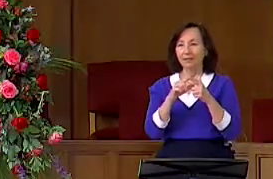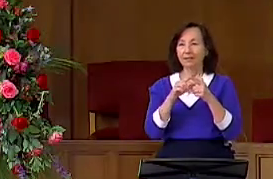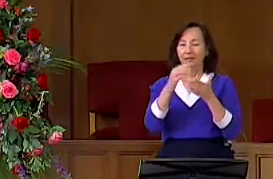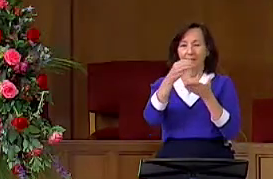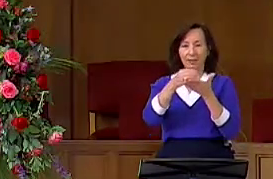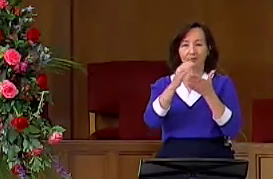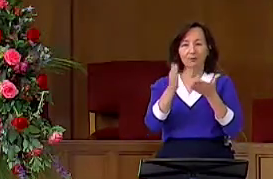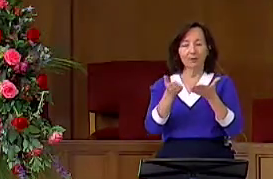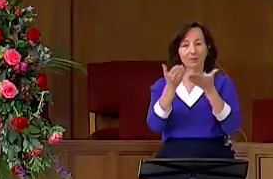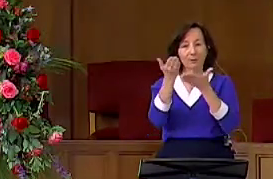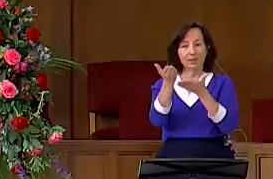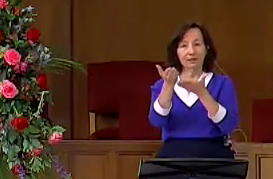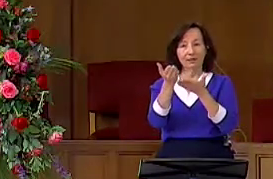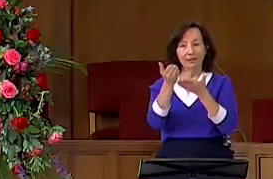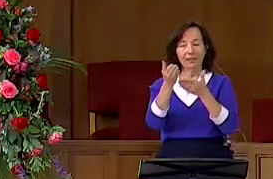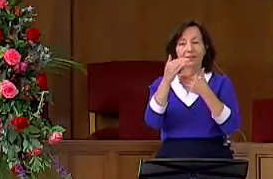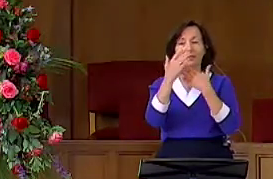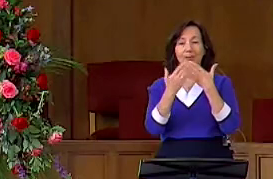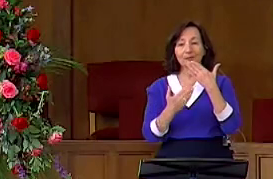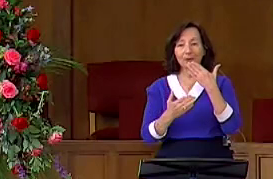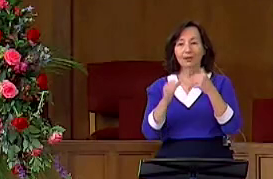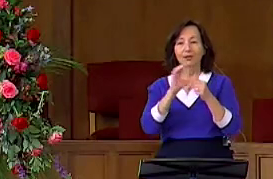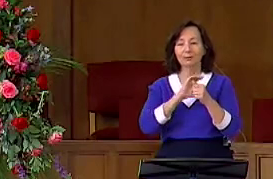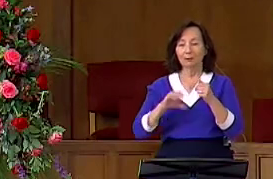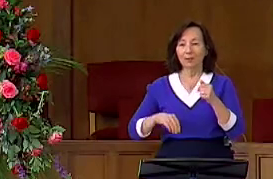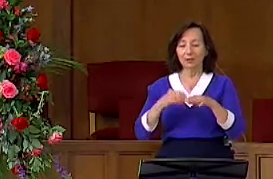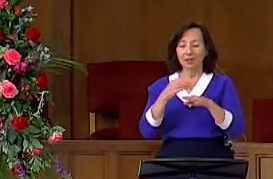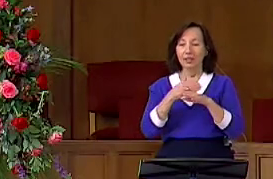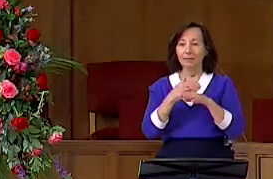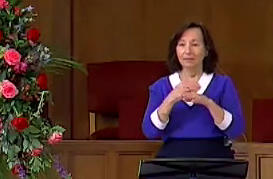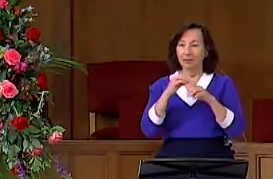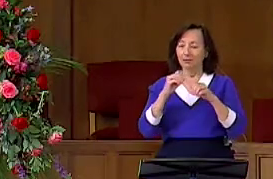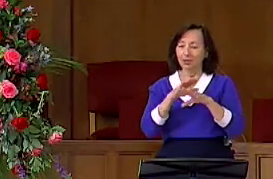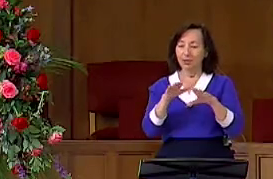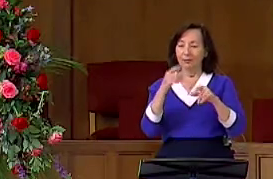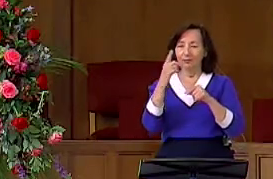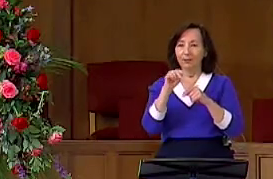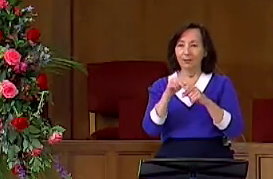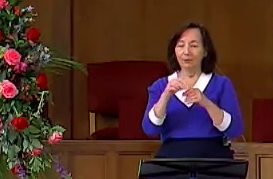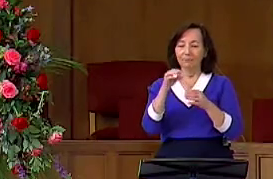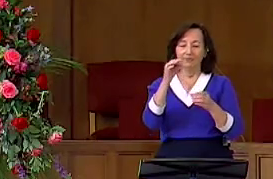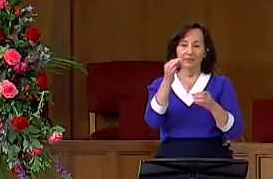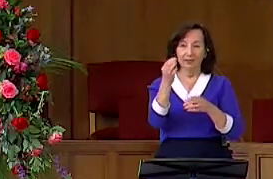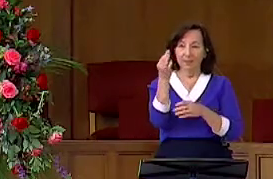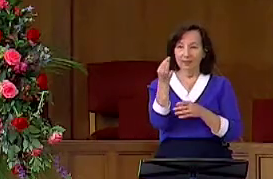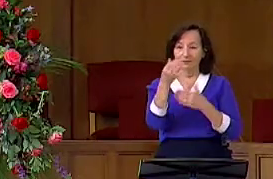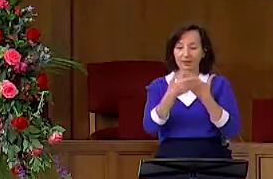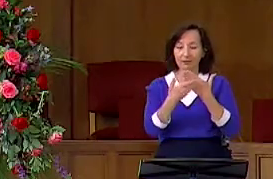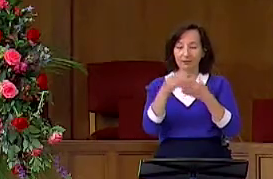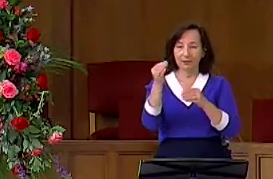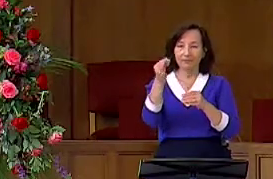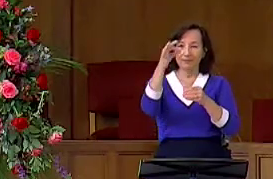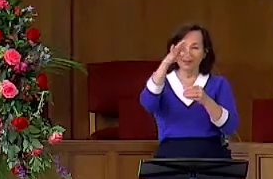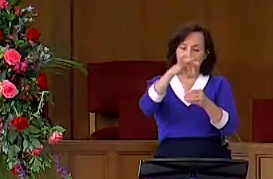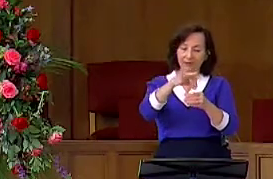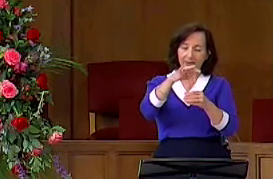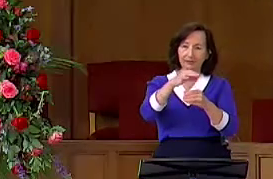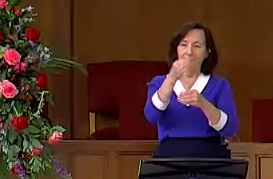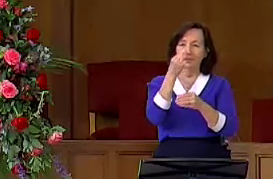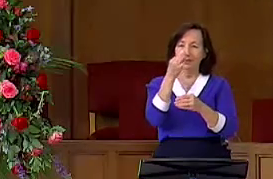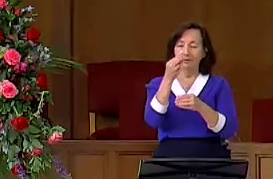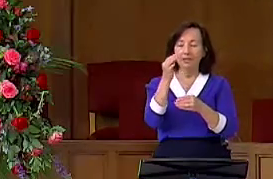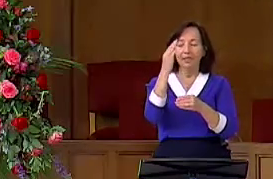be presented. This is the blood of Christ shed for you. Just dip it so slightly into the cup and then eat. And know as